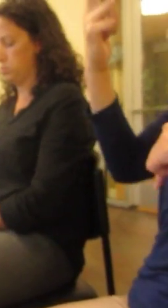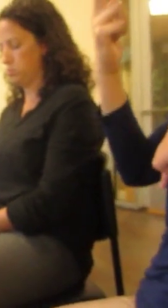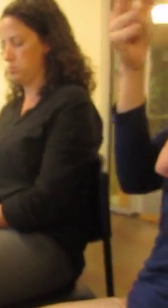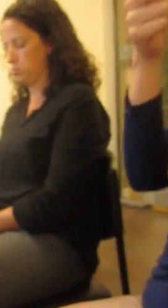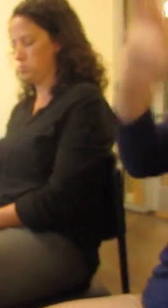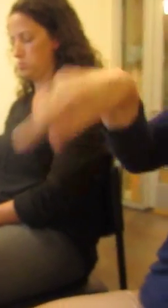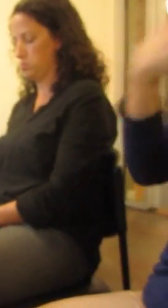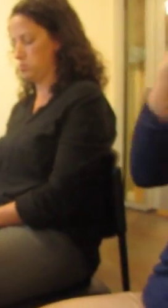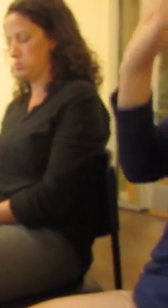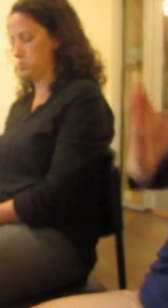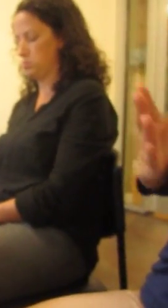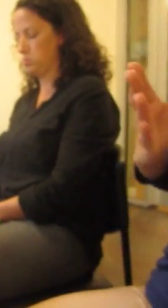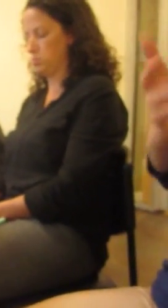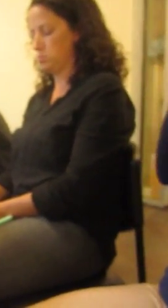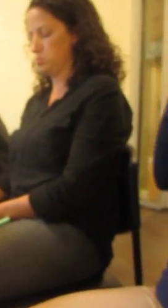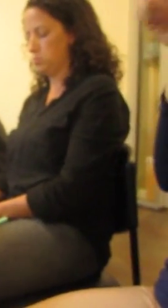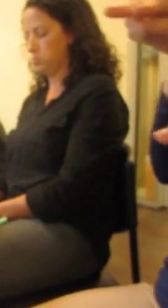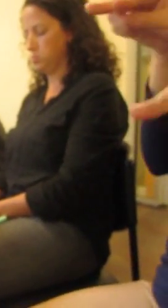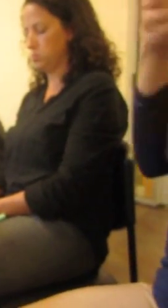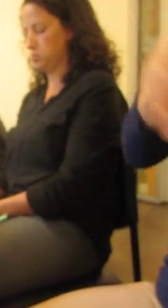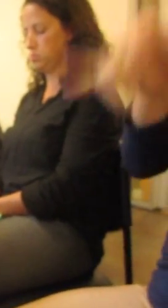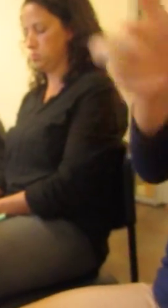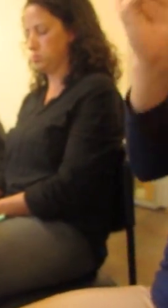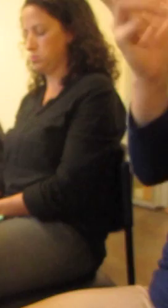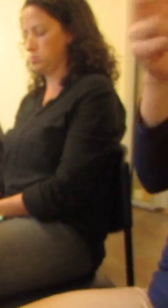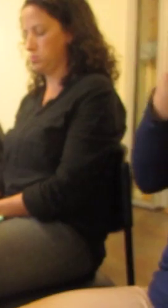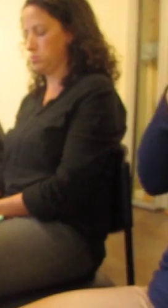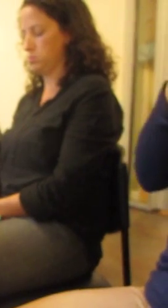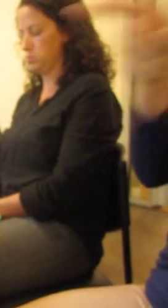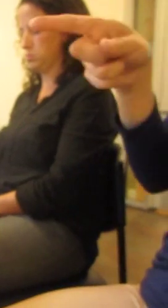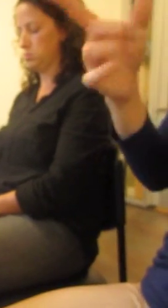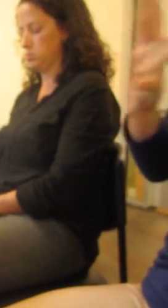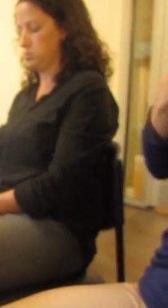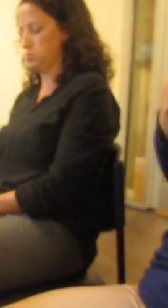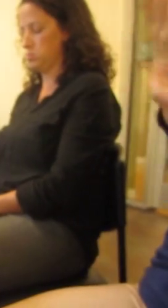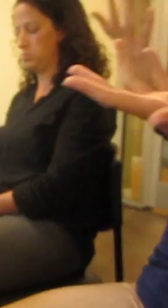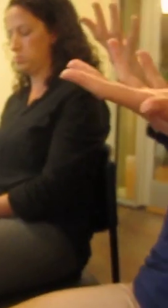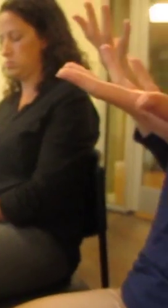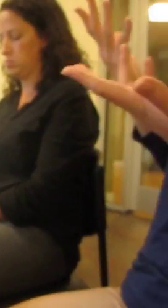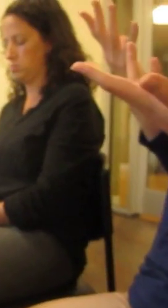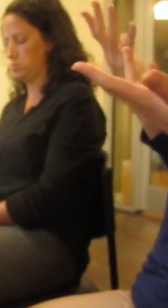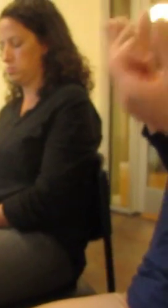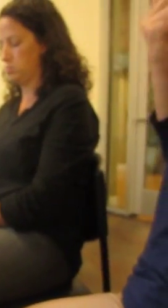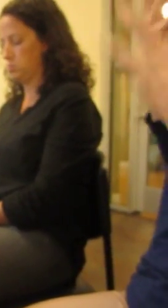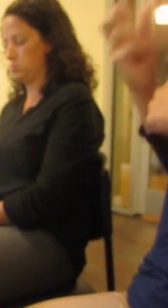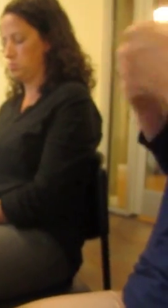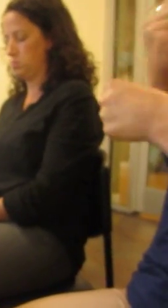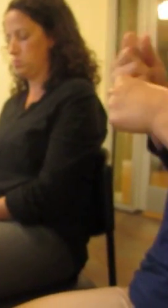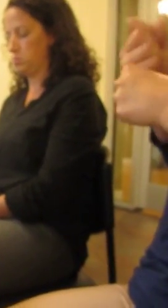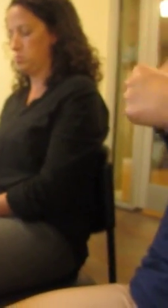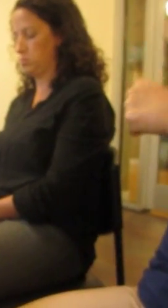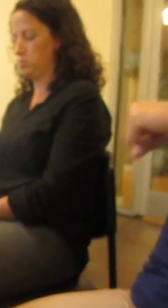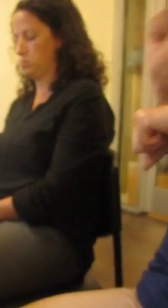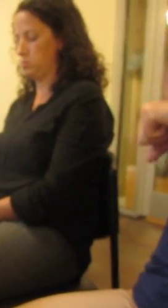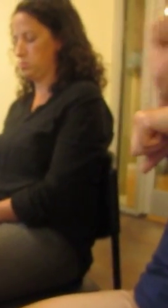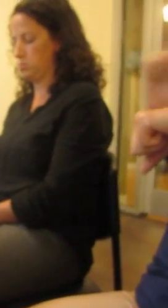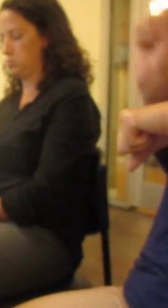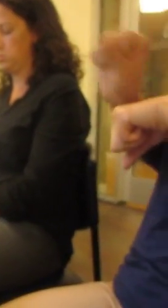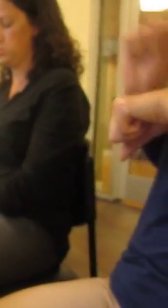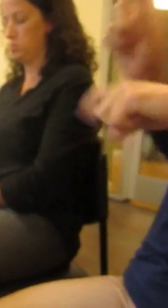of achievement in their careers were laid to waste by irresponsibility, his drinking problem, whatever happened, and the mayor's inability to leave the